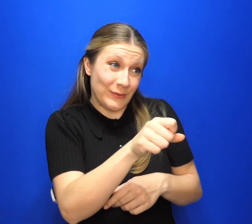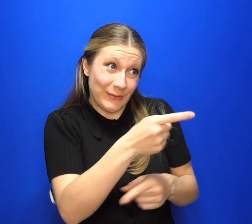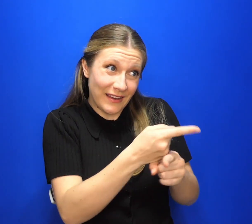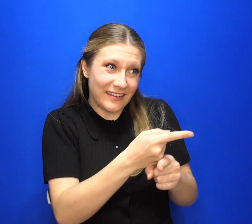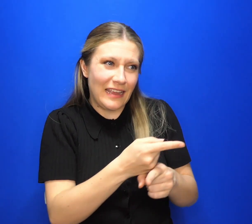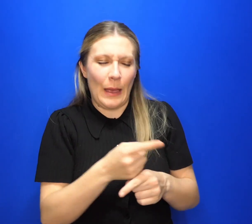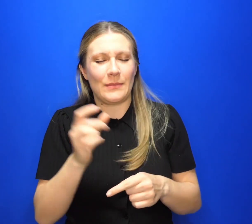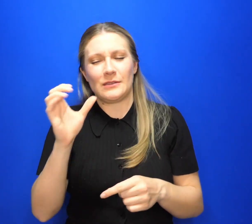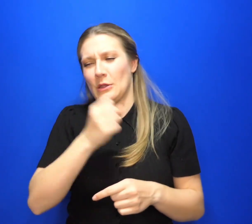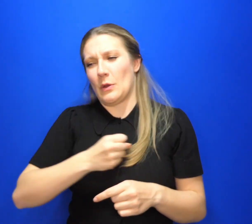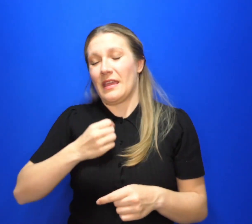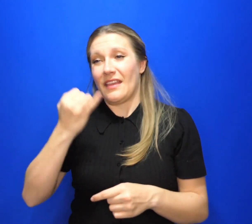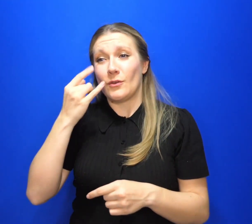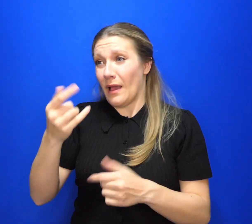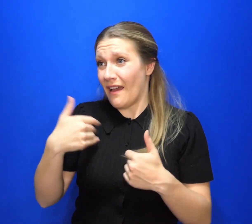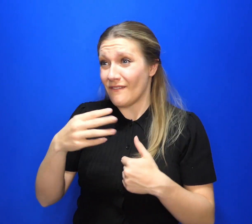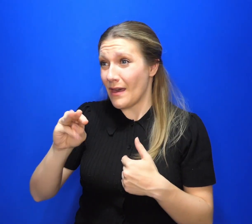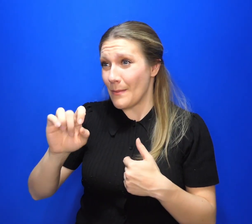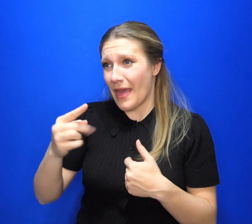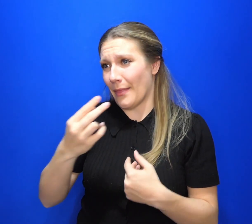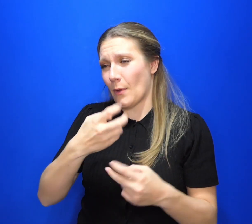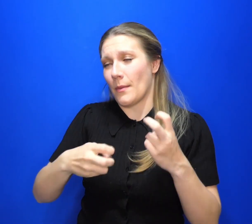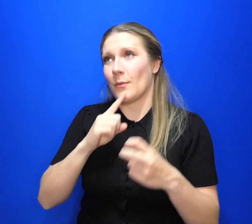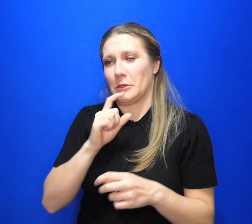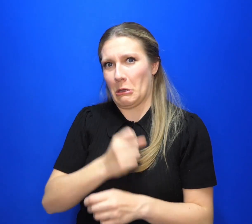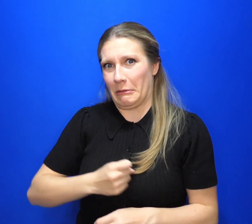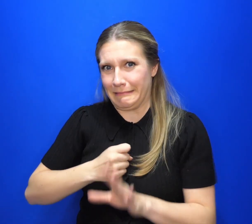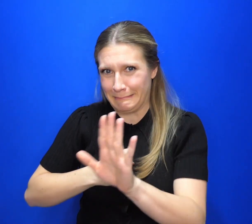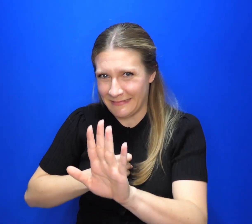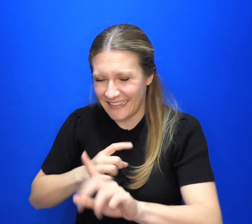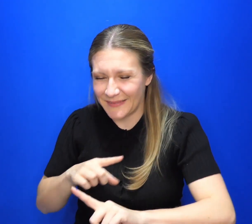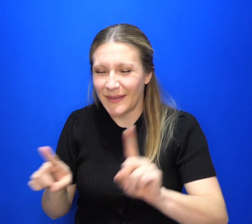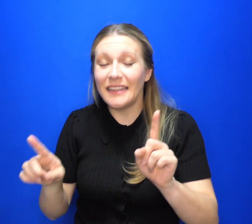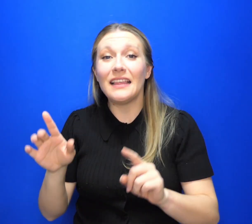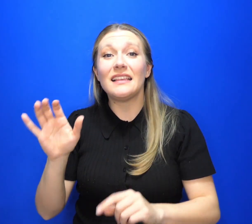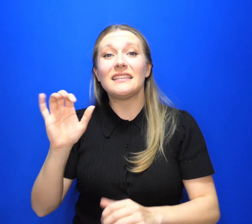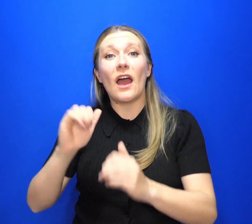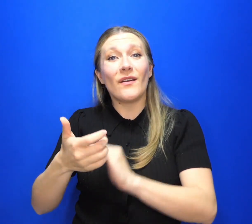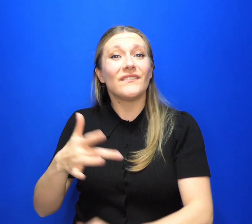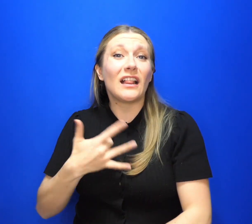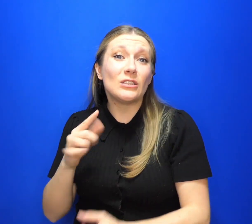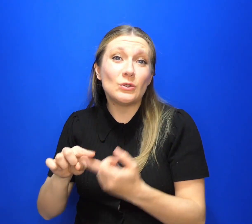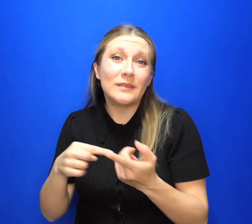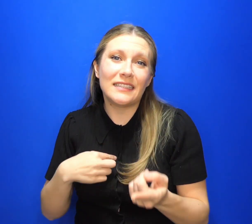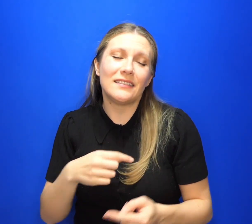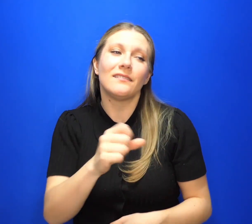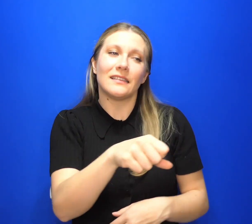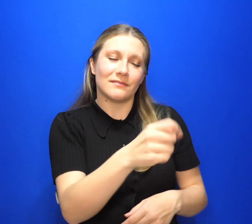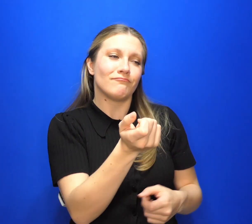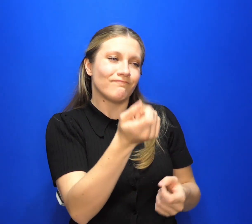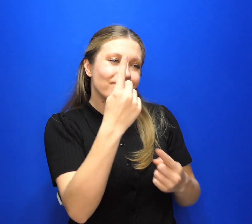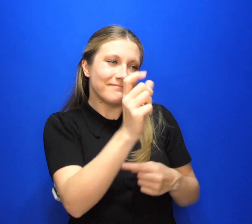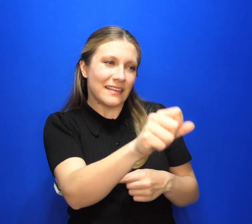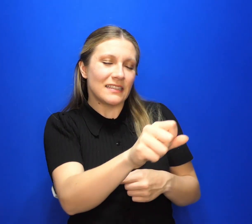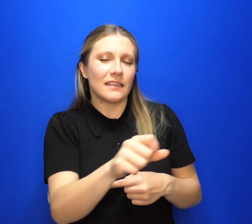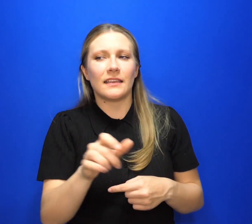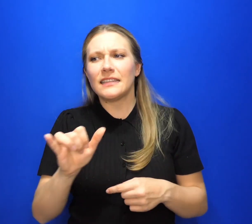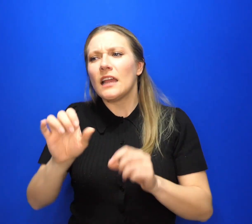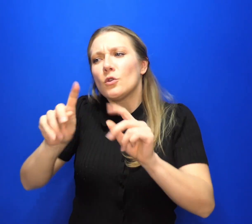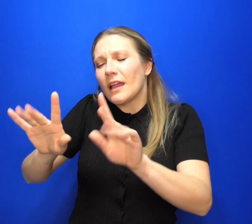anybody has a meth problem, I'm so sorry. But it's just like that's how it seems to me. It's just like absolutely. Hey, it's okay. Don't worry about it. But it's okay. Don't worry about it. We have so